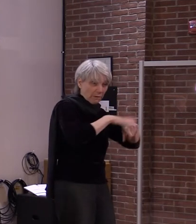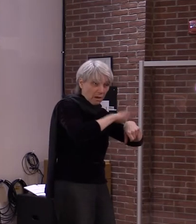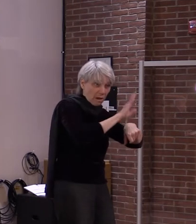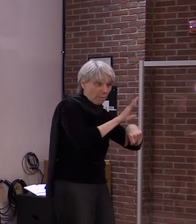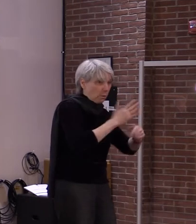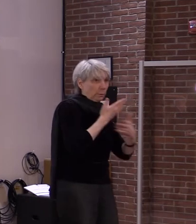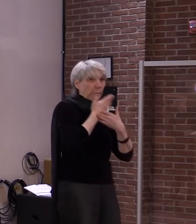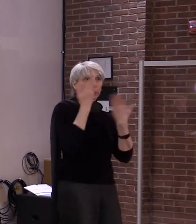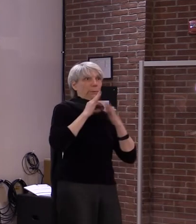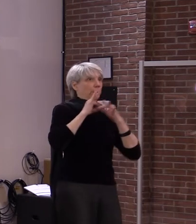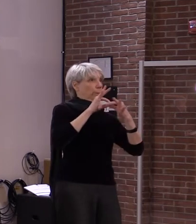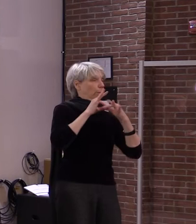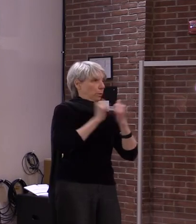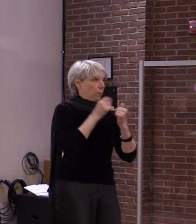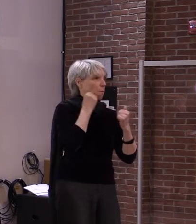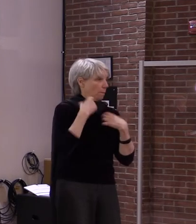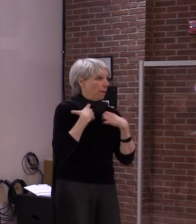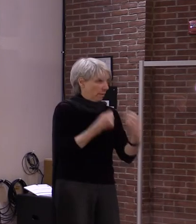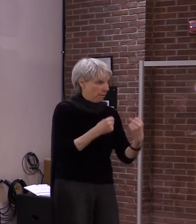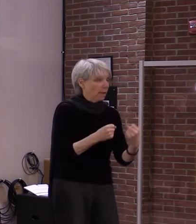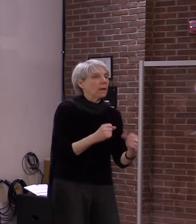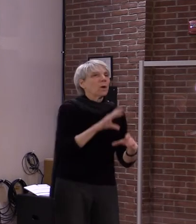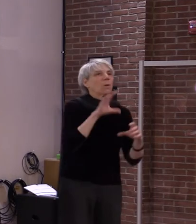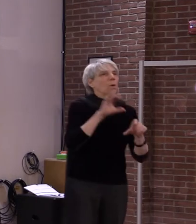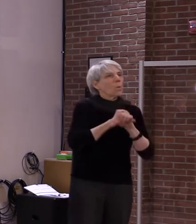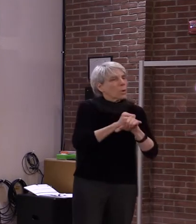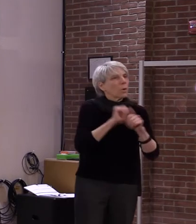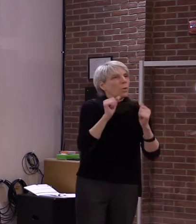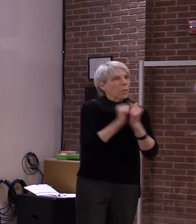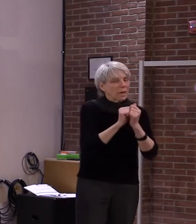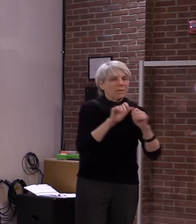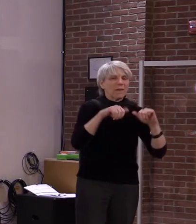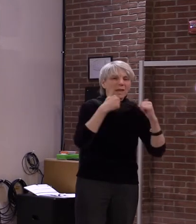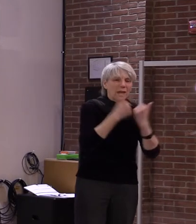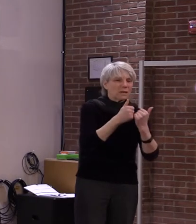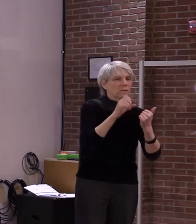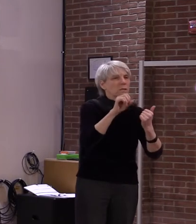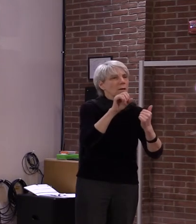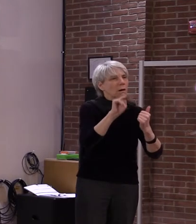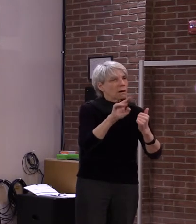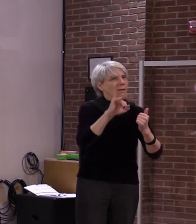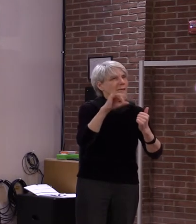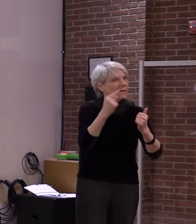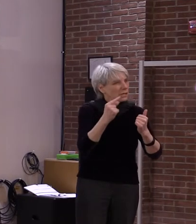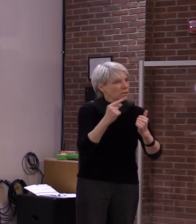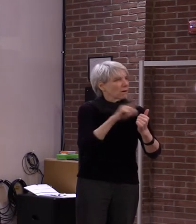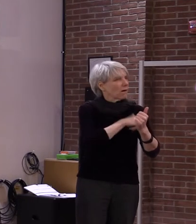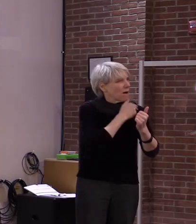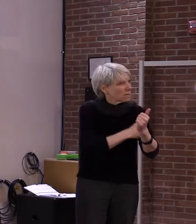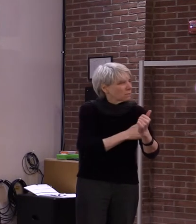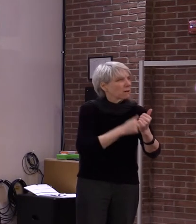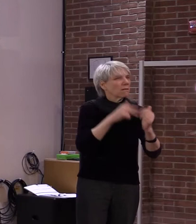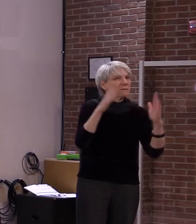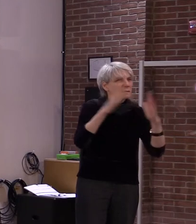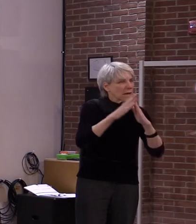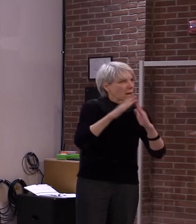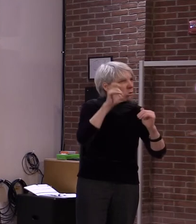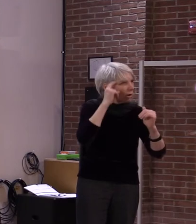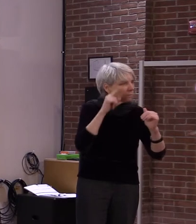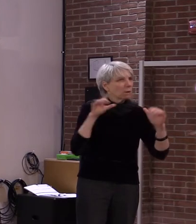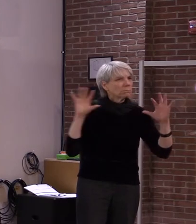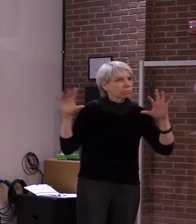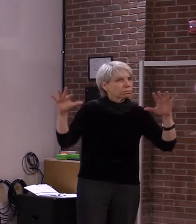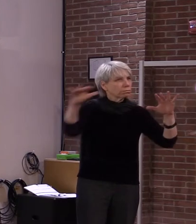primary care agencies on aging and municipalities are currently discussing how best to identify the